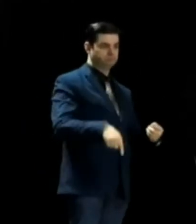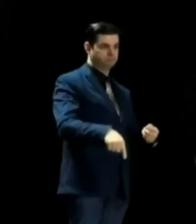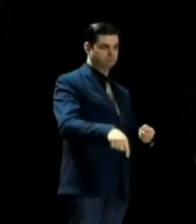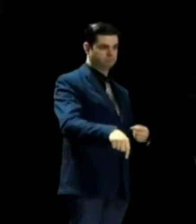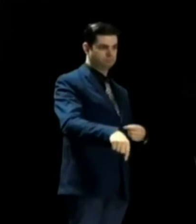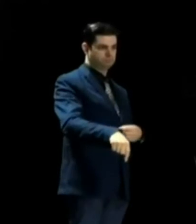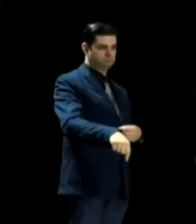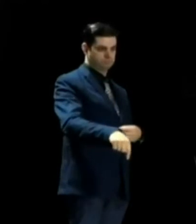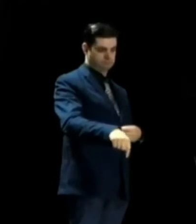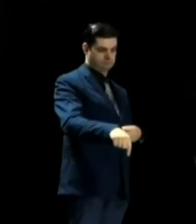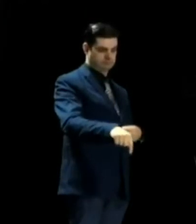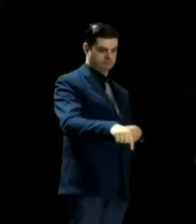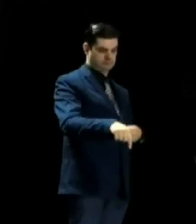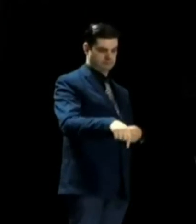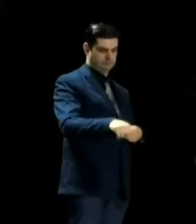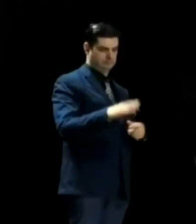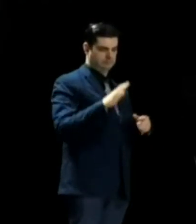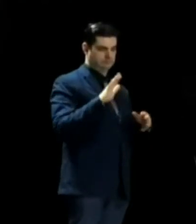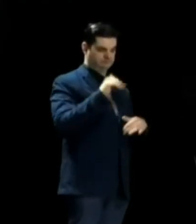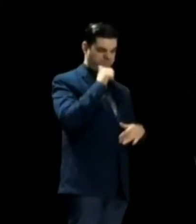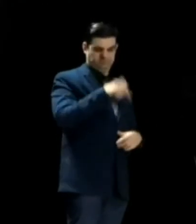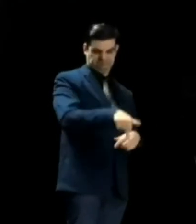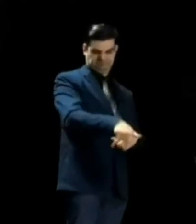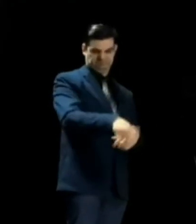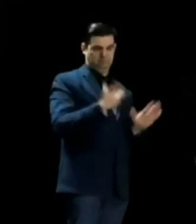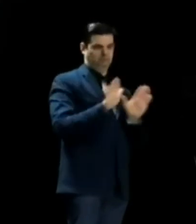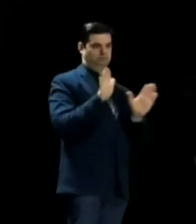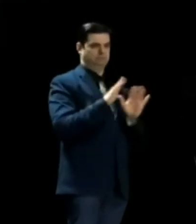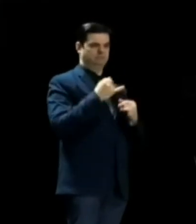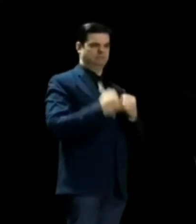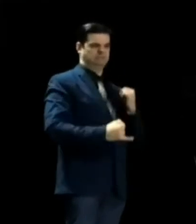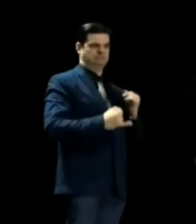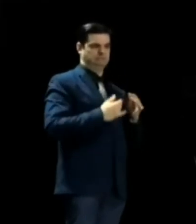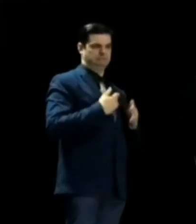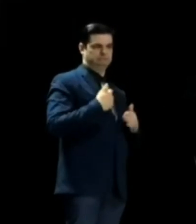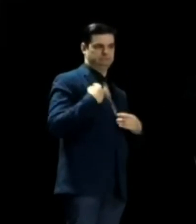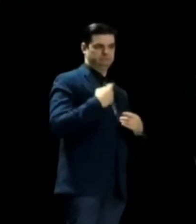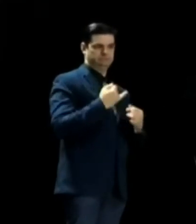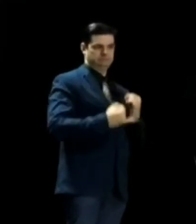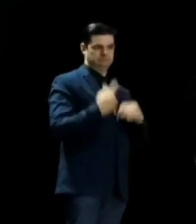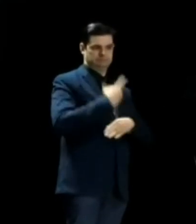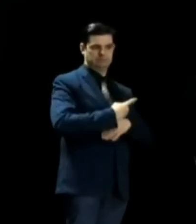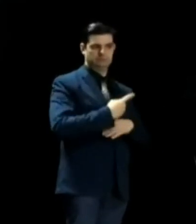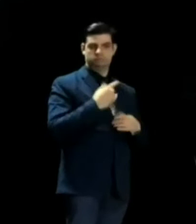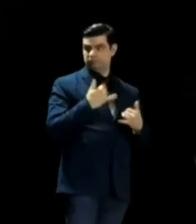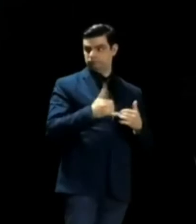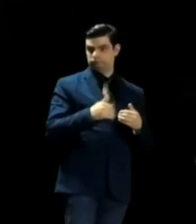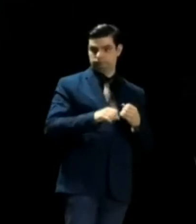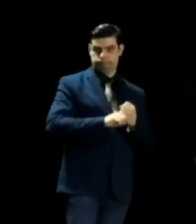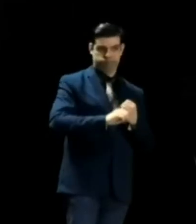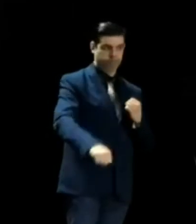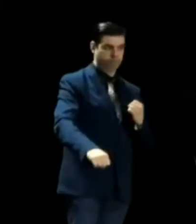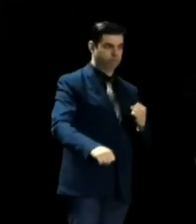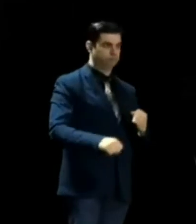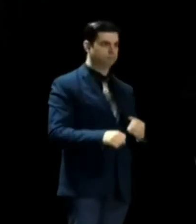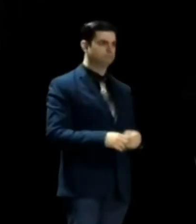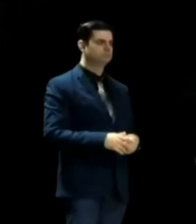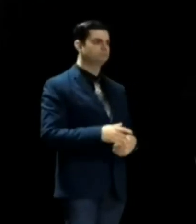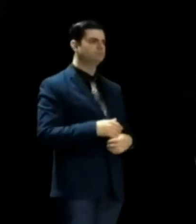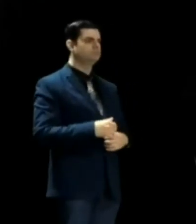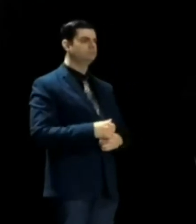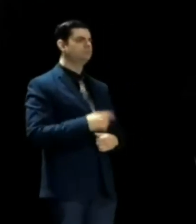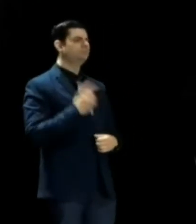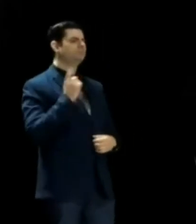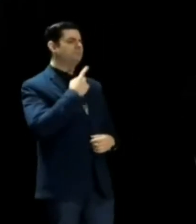Yeah. I don't know. I'm not sure, Tim. I think we're going to take a look at it. I think there's been some other